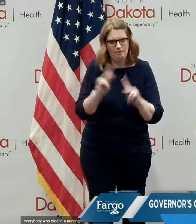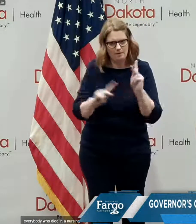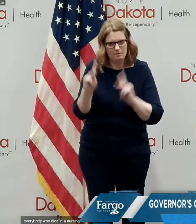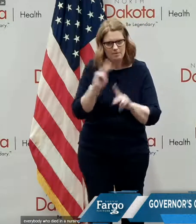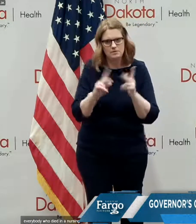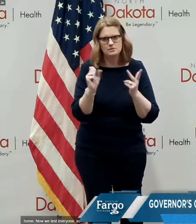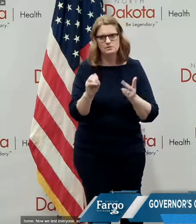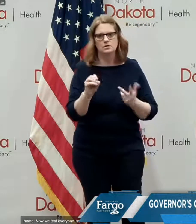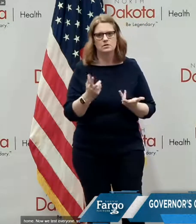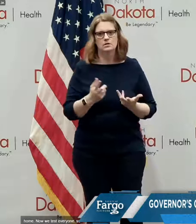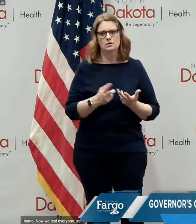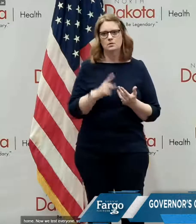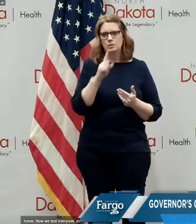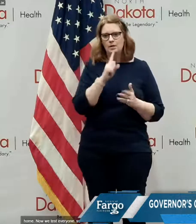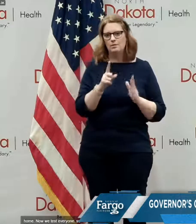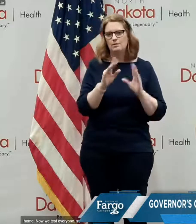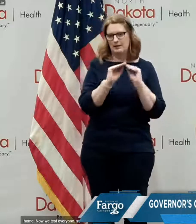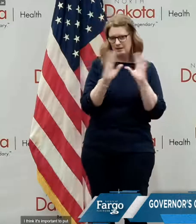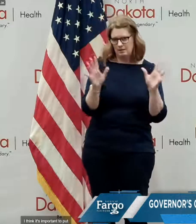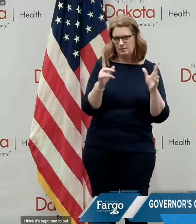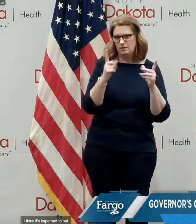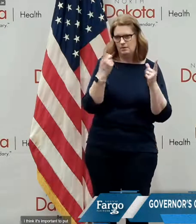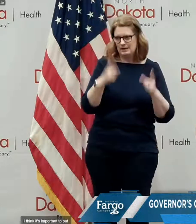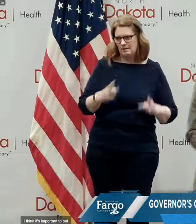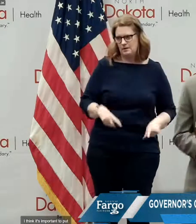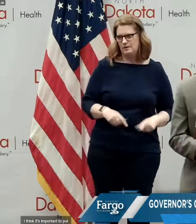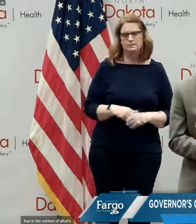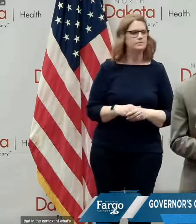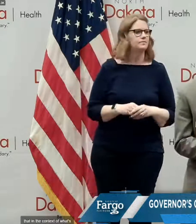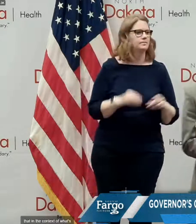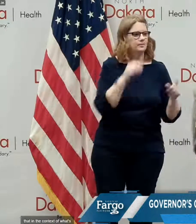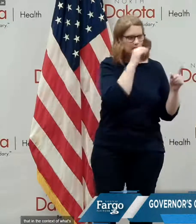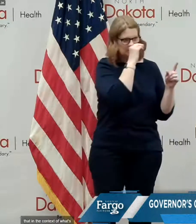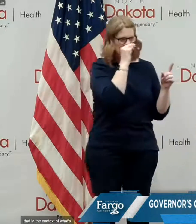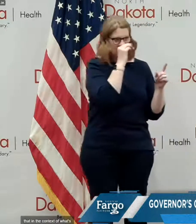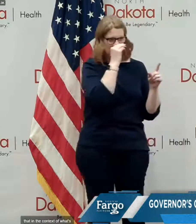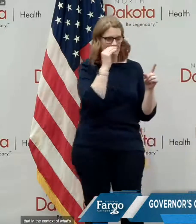what's actually going on. Thank you.